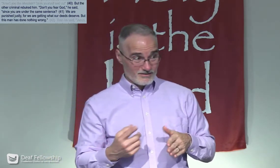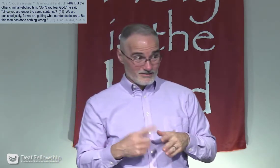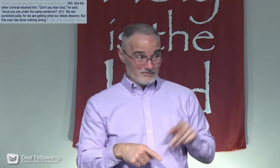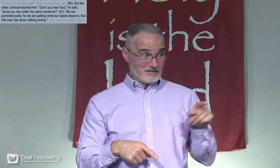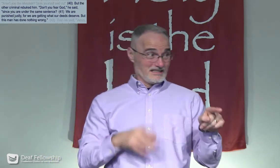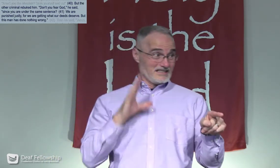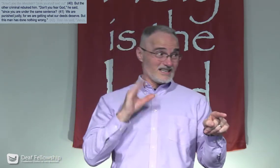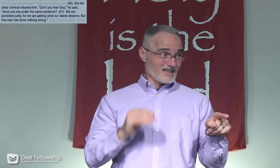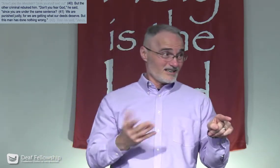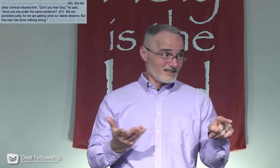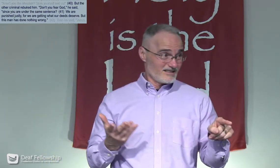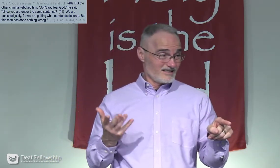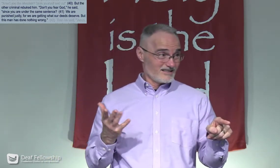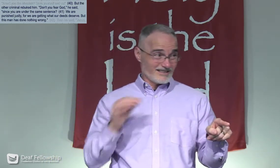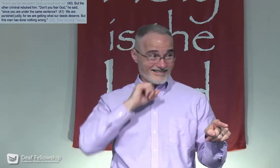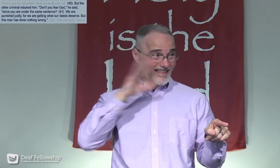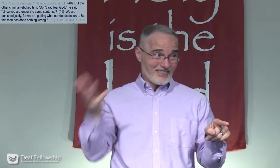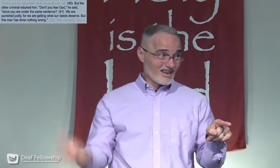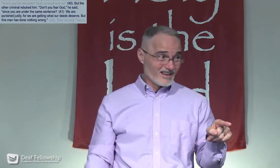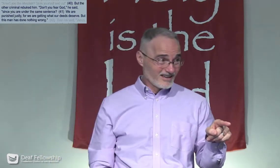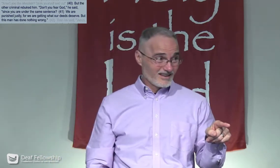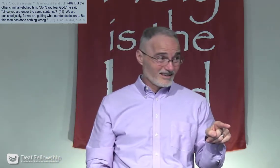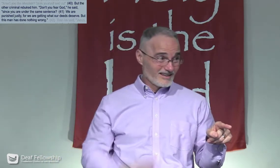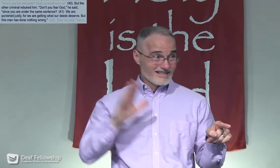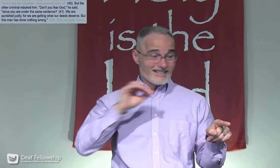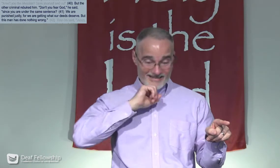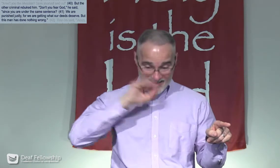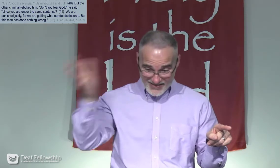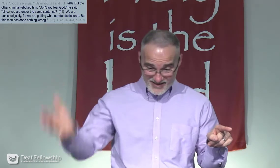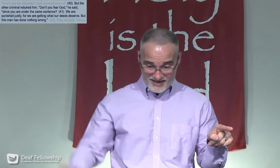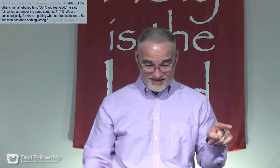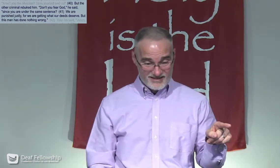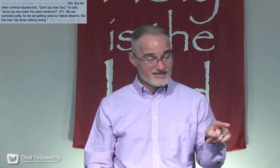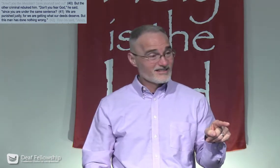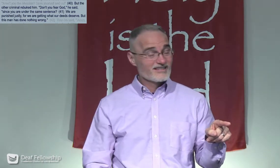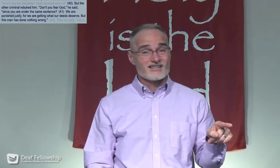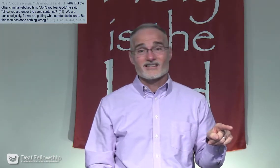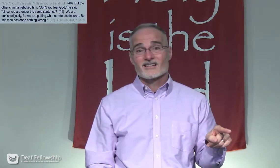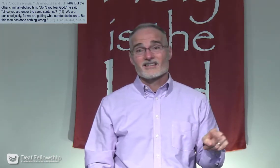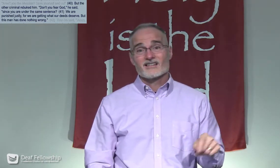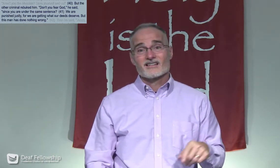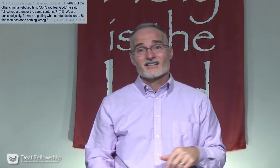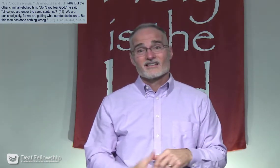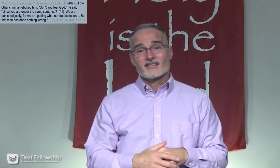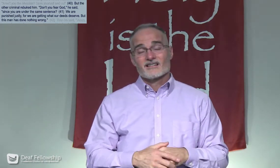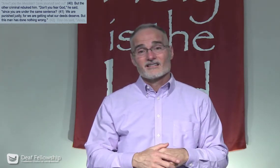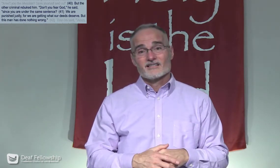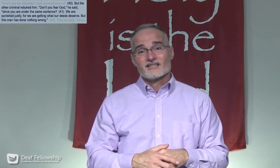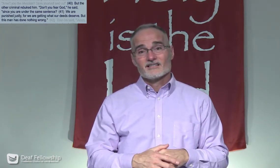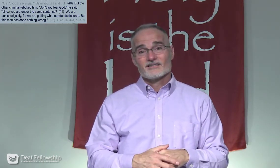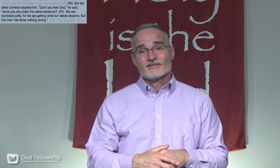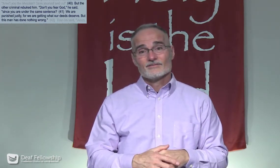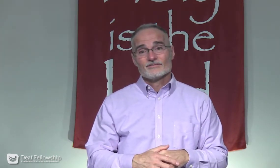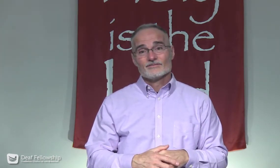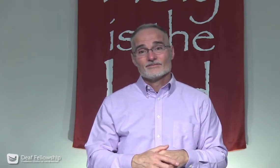We're punished justly, for we're getting what we deserve. But this man has done nothing wrong.